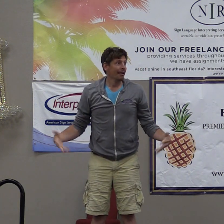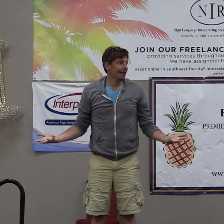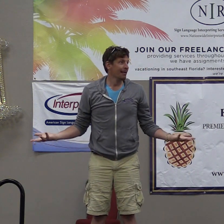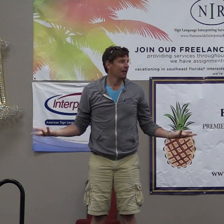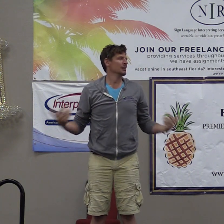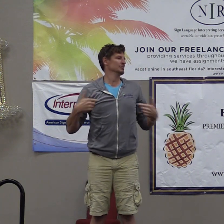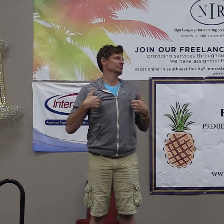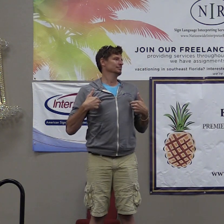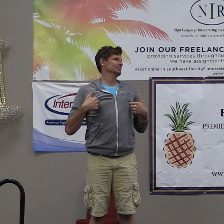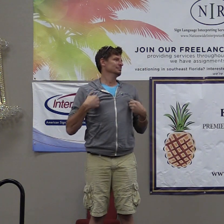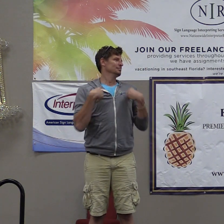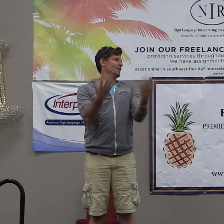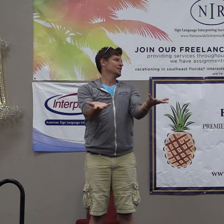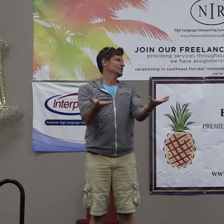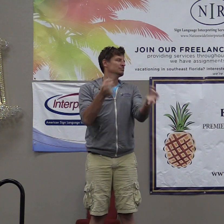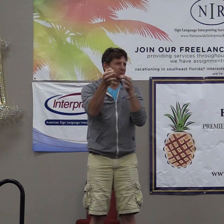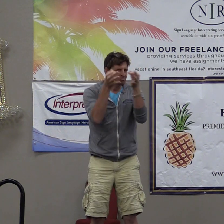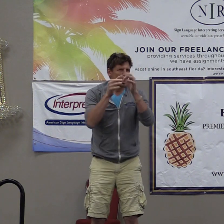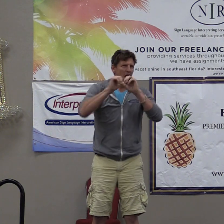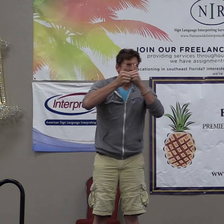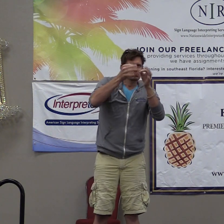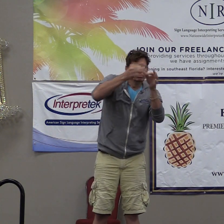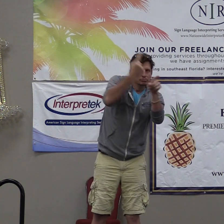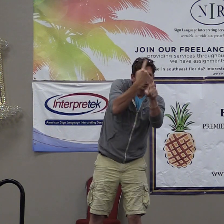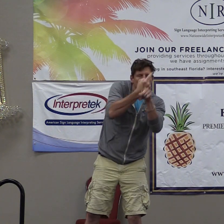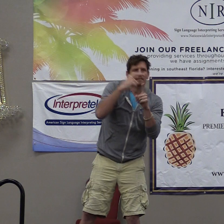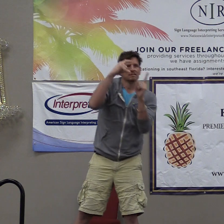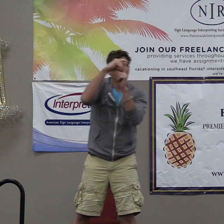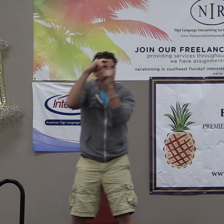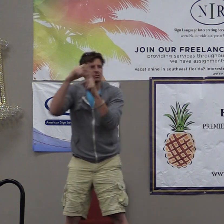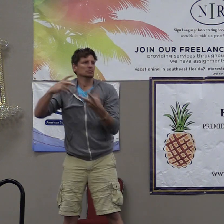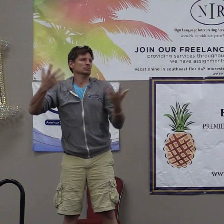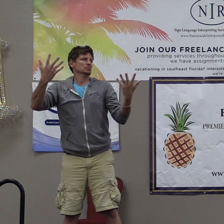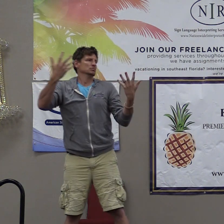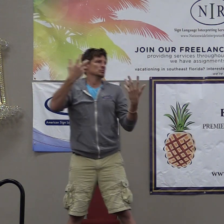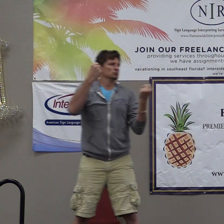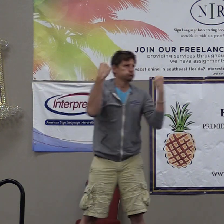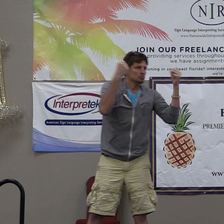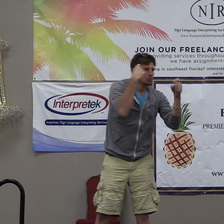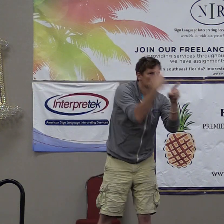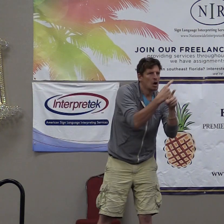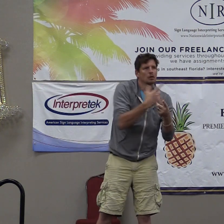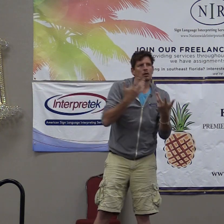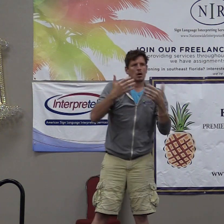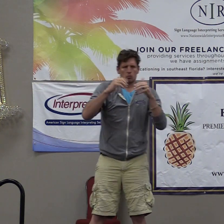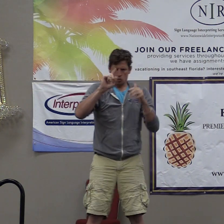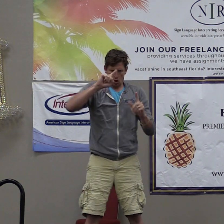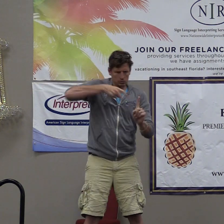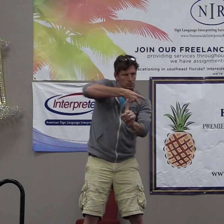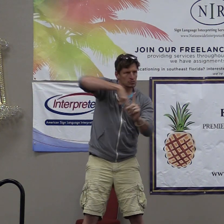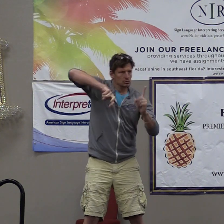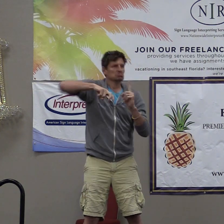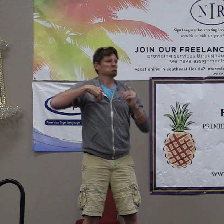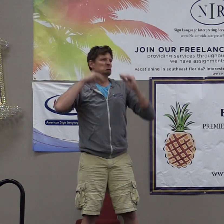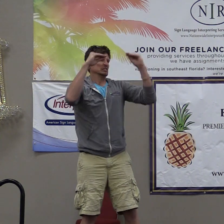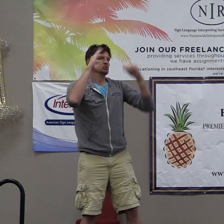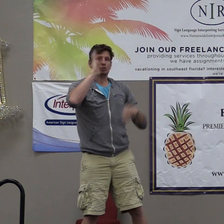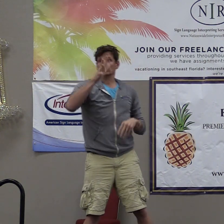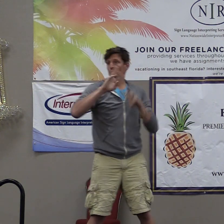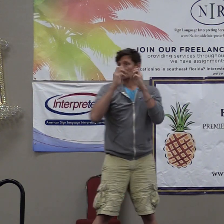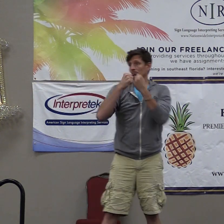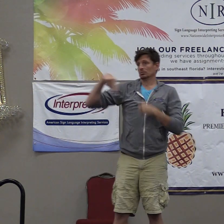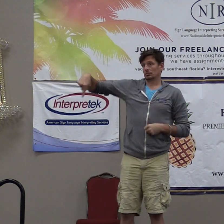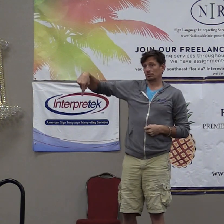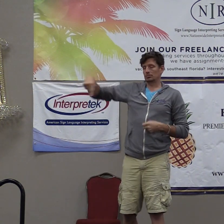sports, and there you go. What am I going to sign? So I will be glad to give you the right vocabulary, the options for